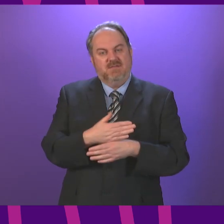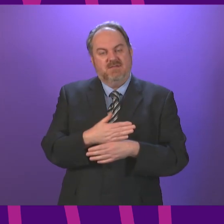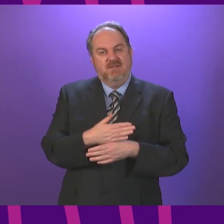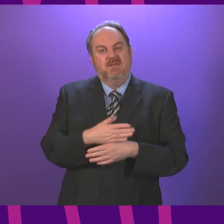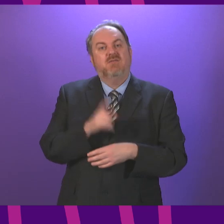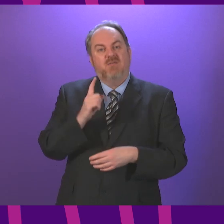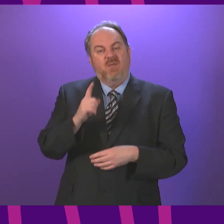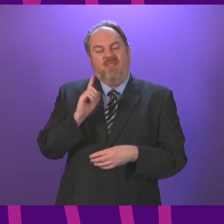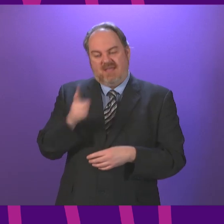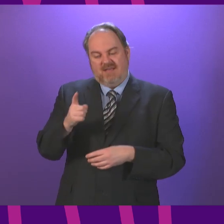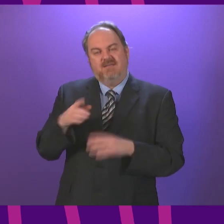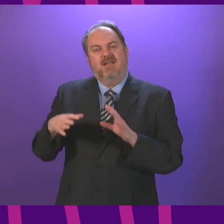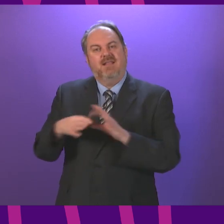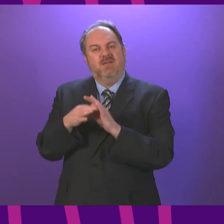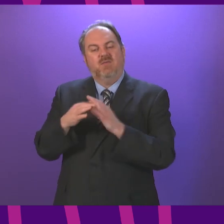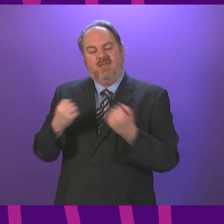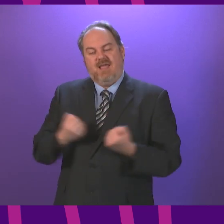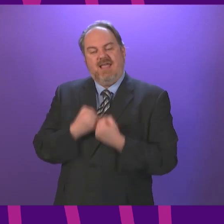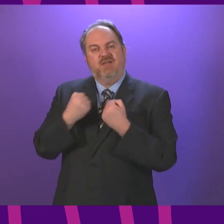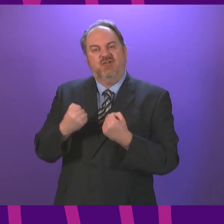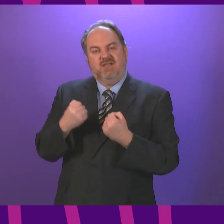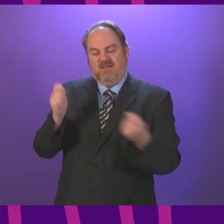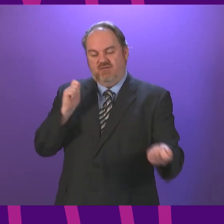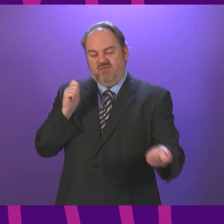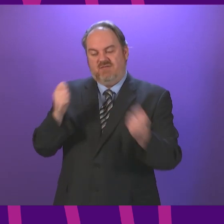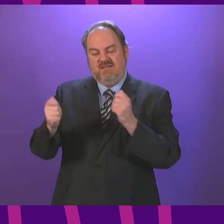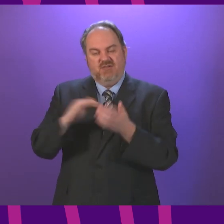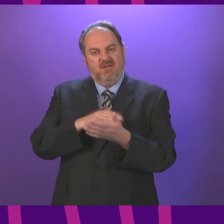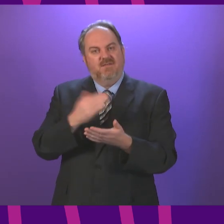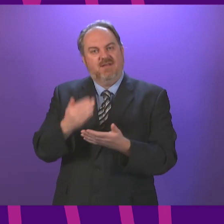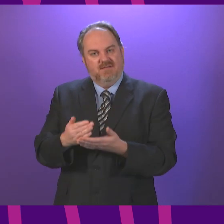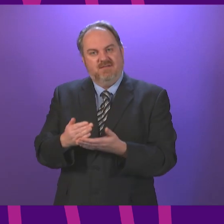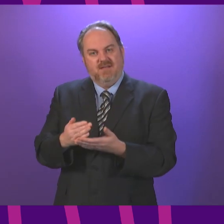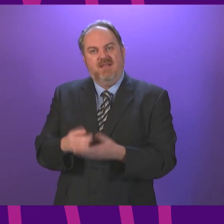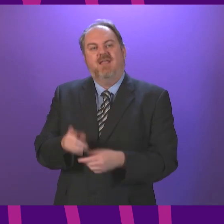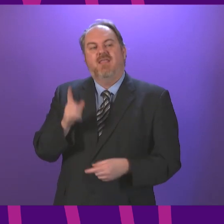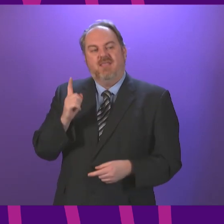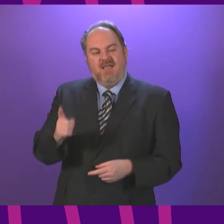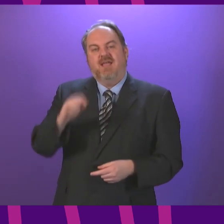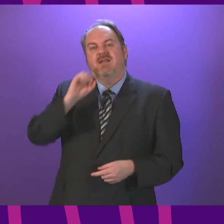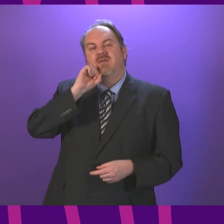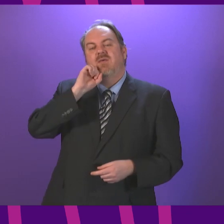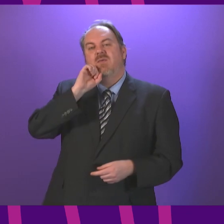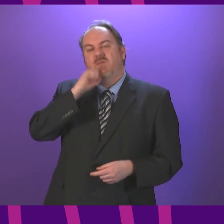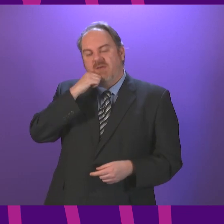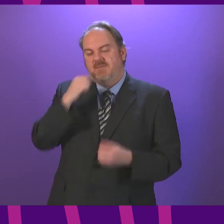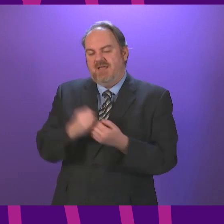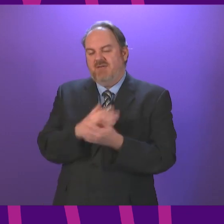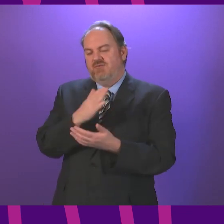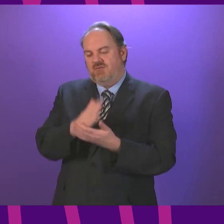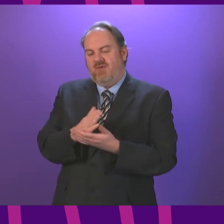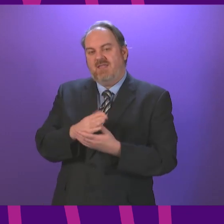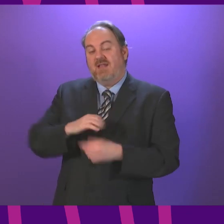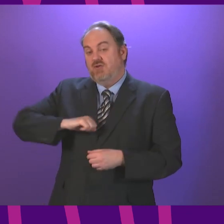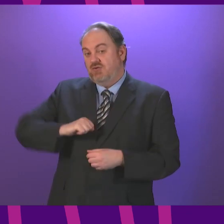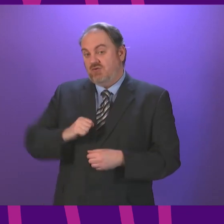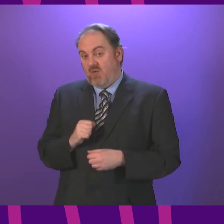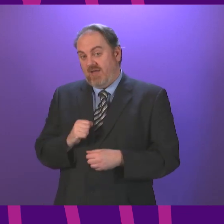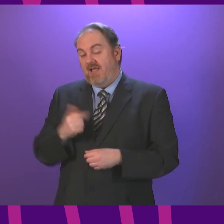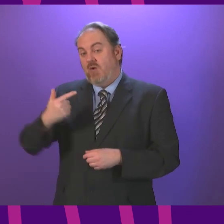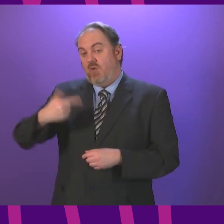transition fund has been committed by the UK Government is a matter that I expect will not escape the attention of Scotland's oil and gas